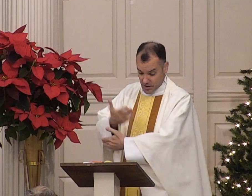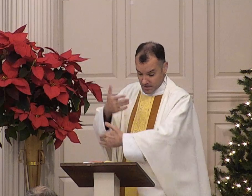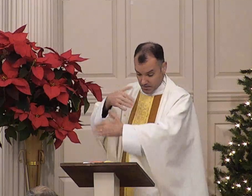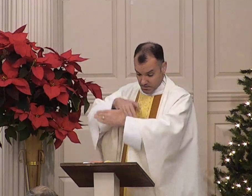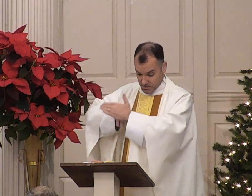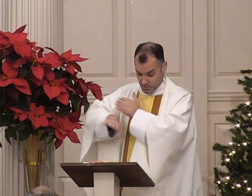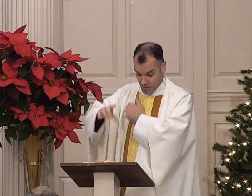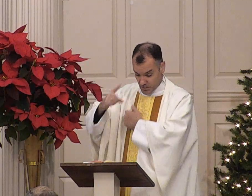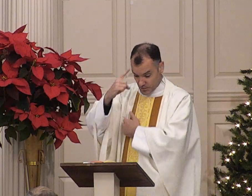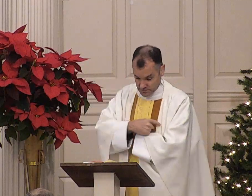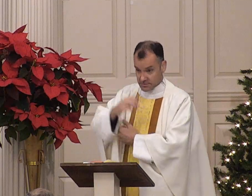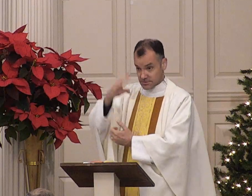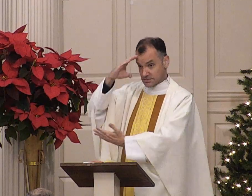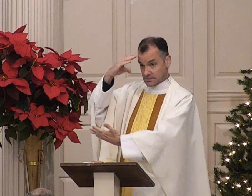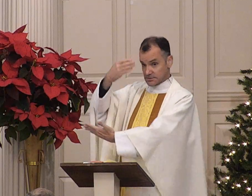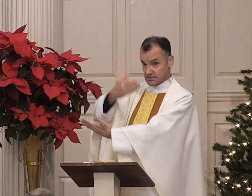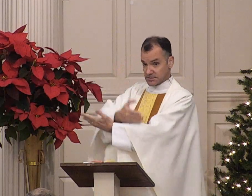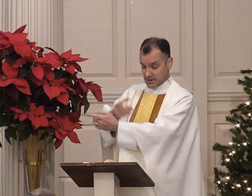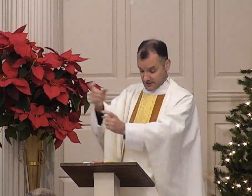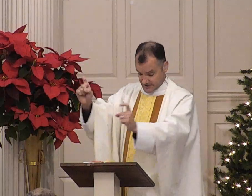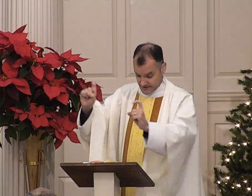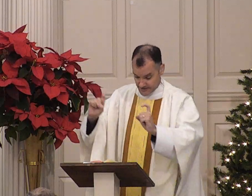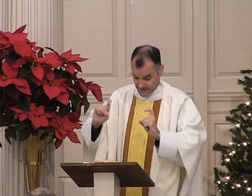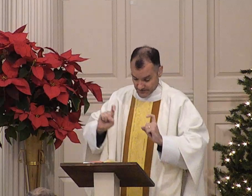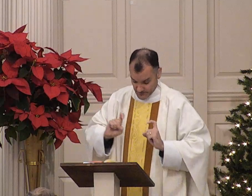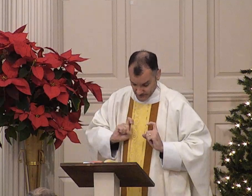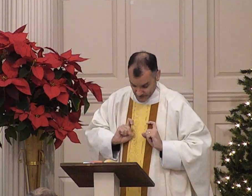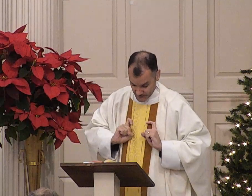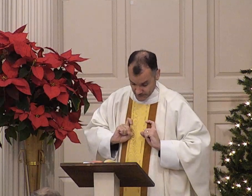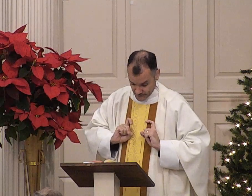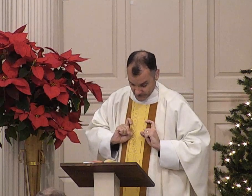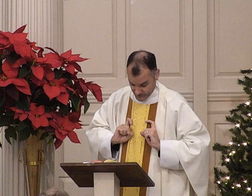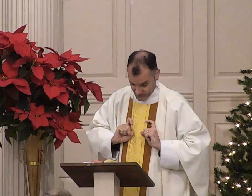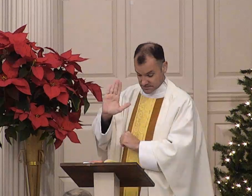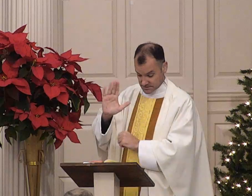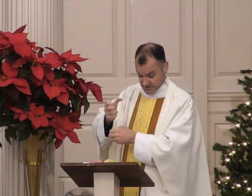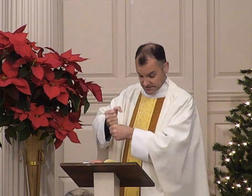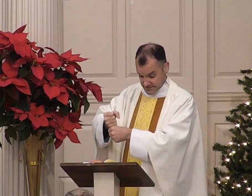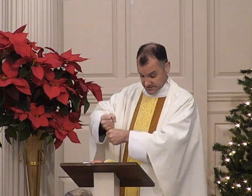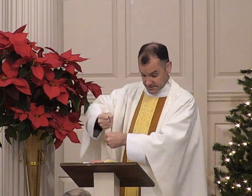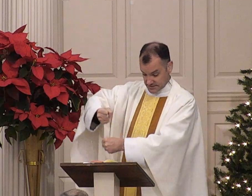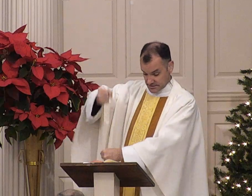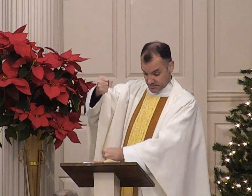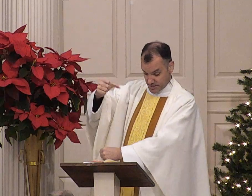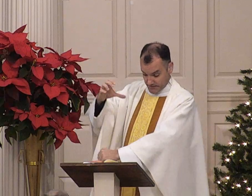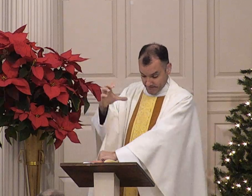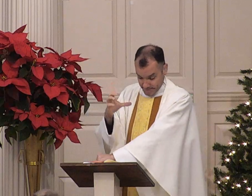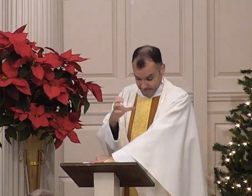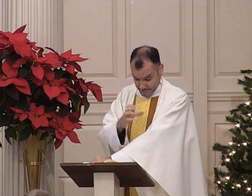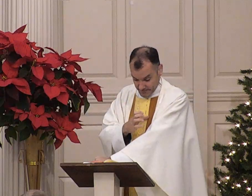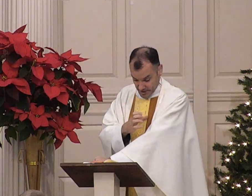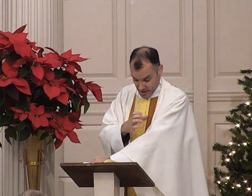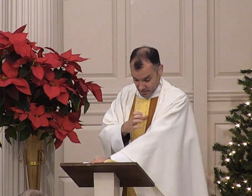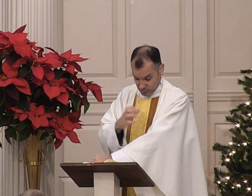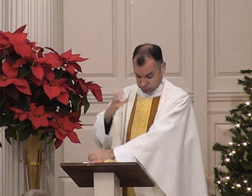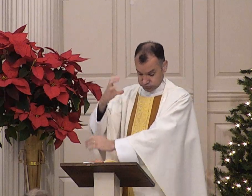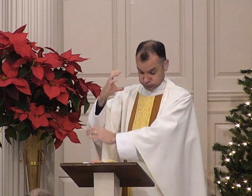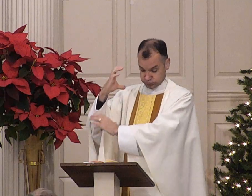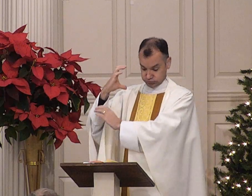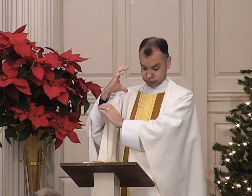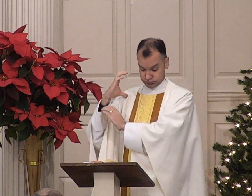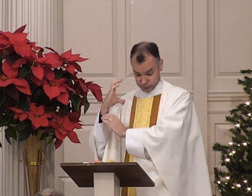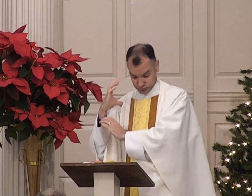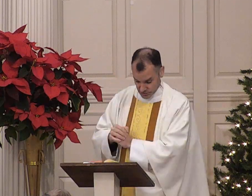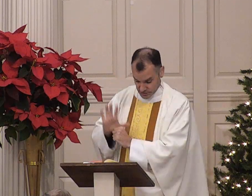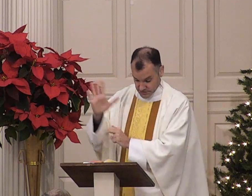A child is born for us, and a son is given to us. His scepter of power rests upon his